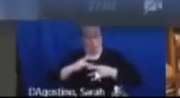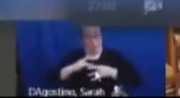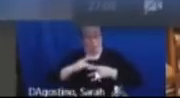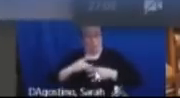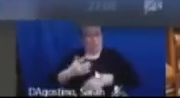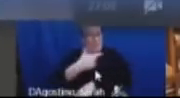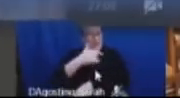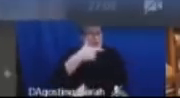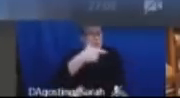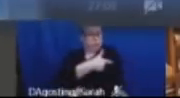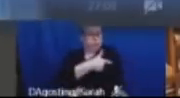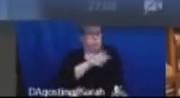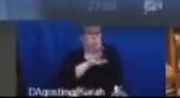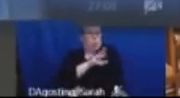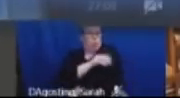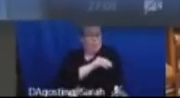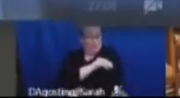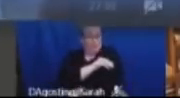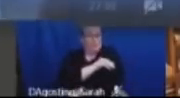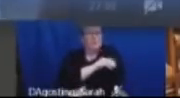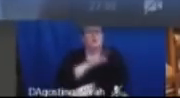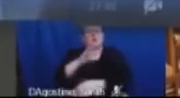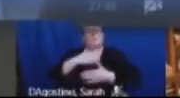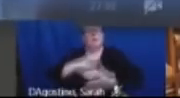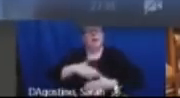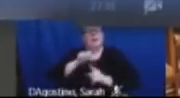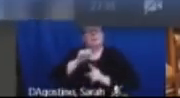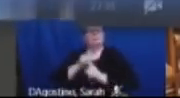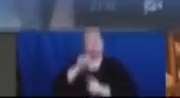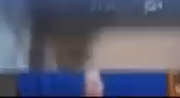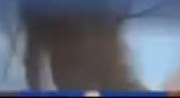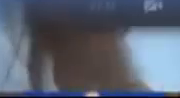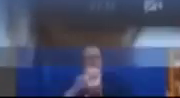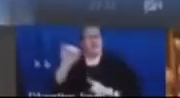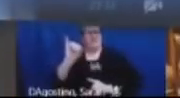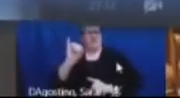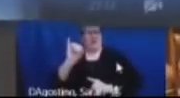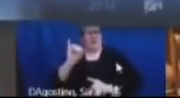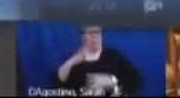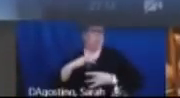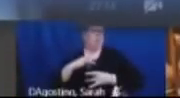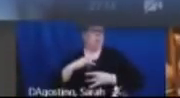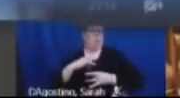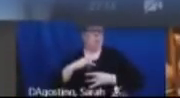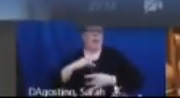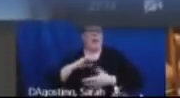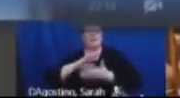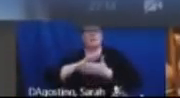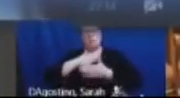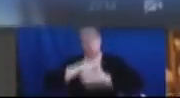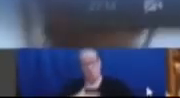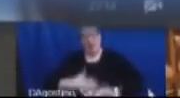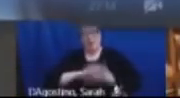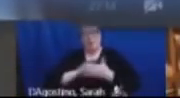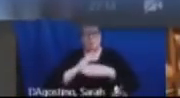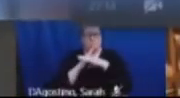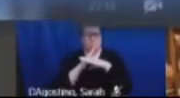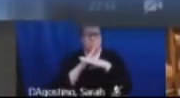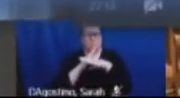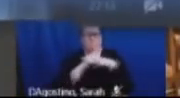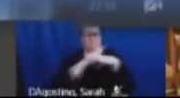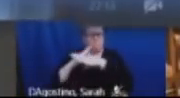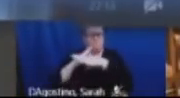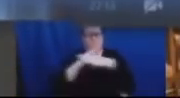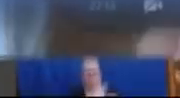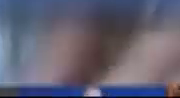your body starts developing protection. Why? So that then when you're faced with the real deal, COVID in this